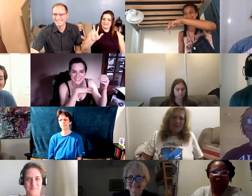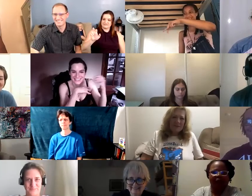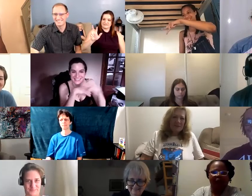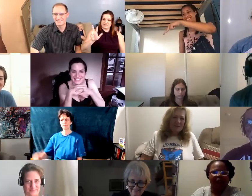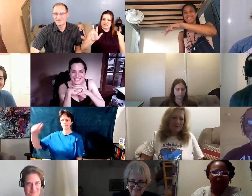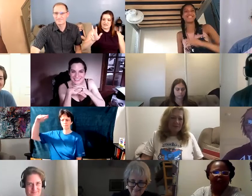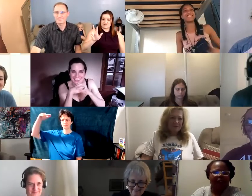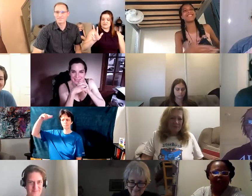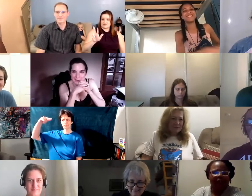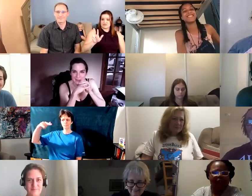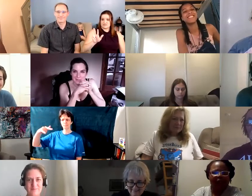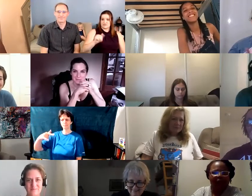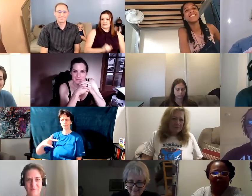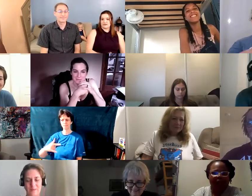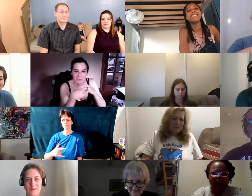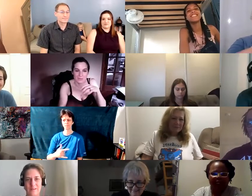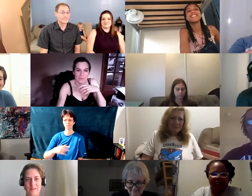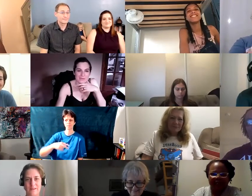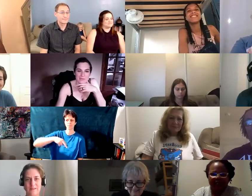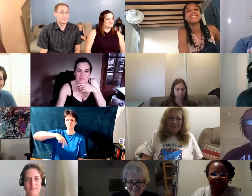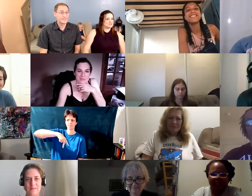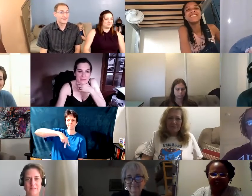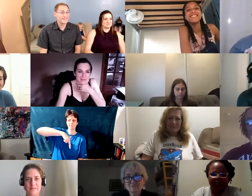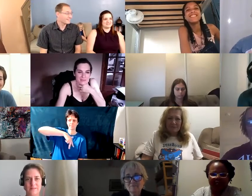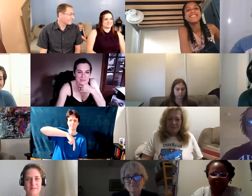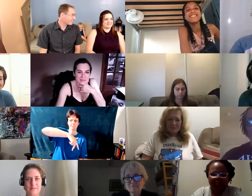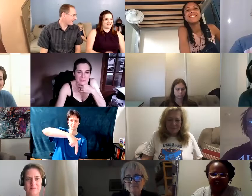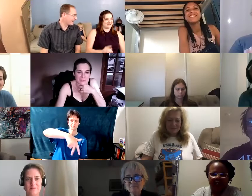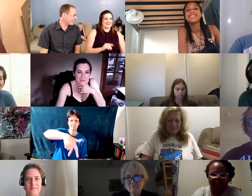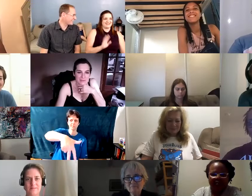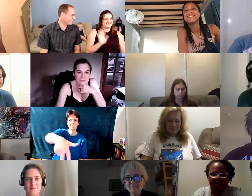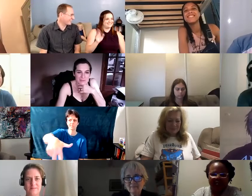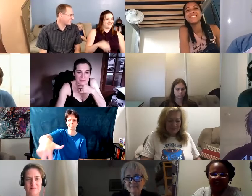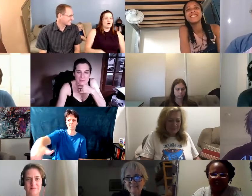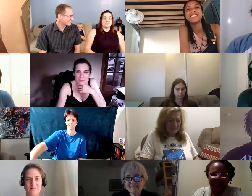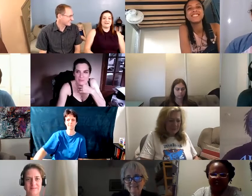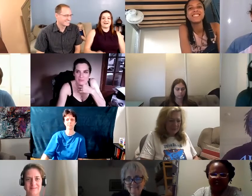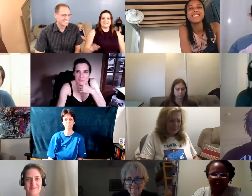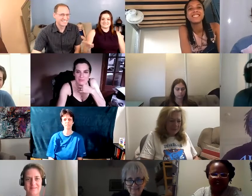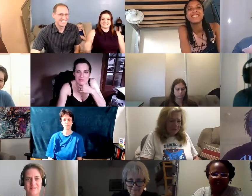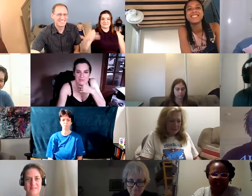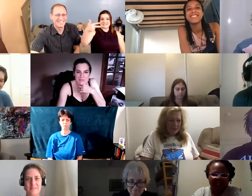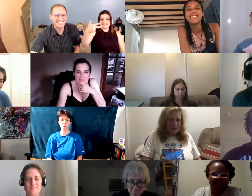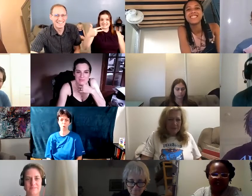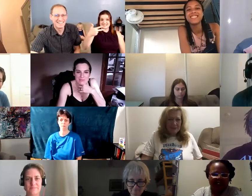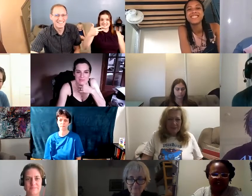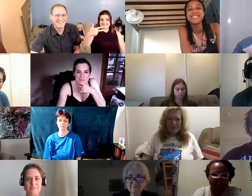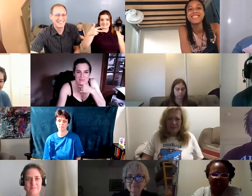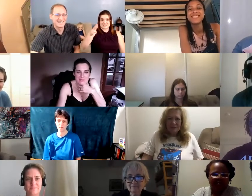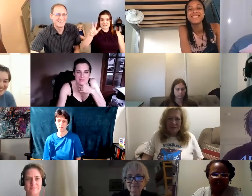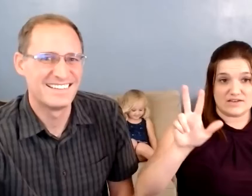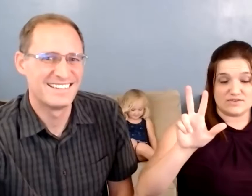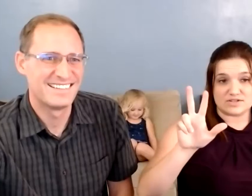yeah, there's, well, you know what? Go, because What? well, I was gonna say, because